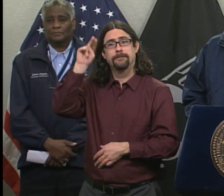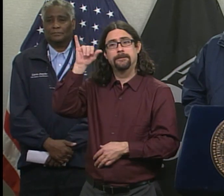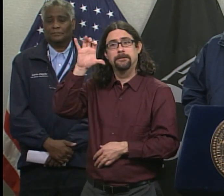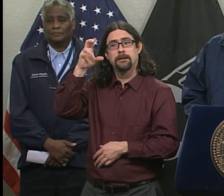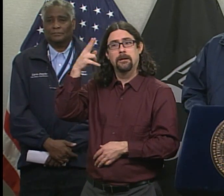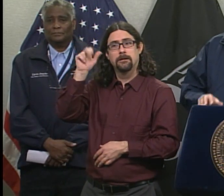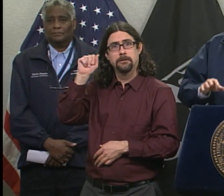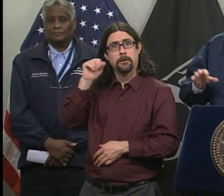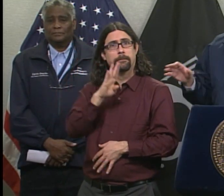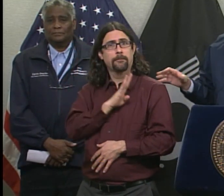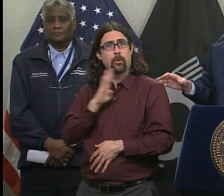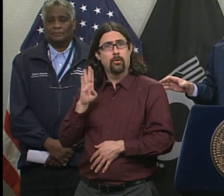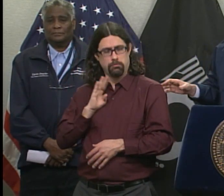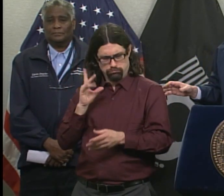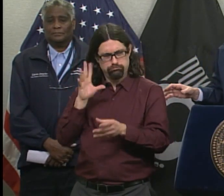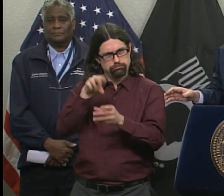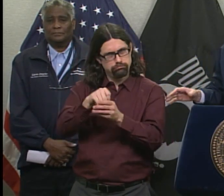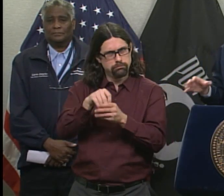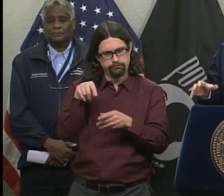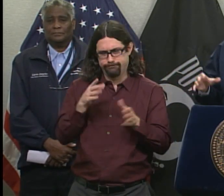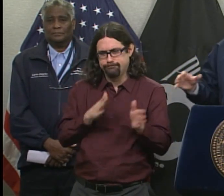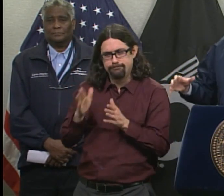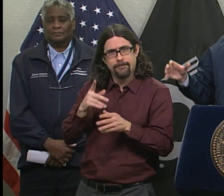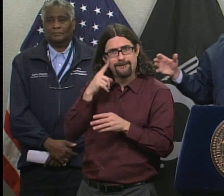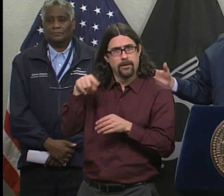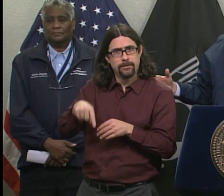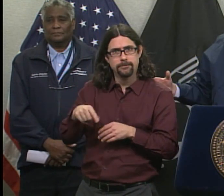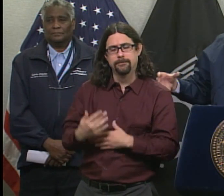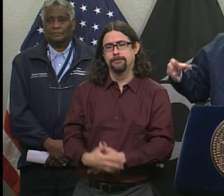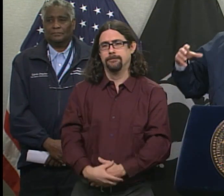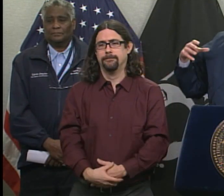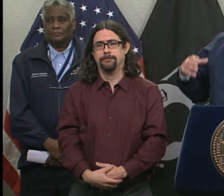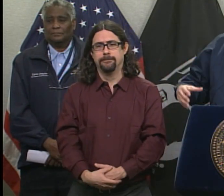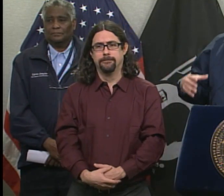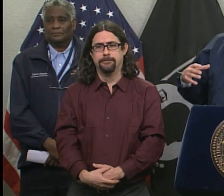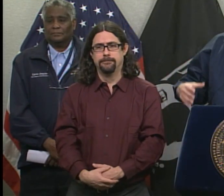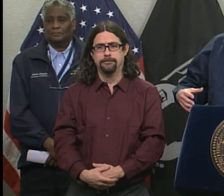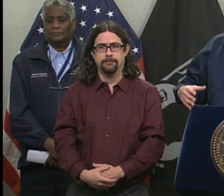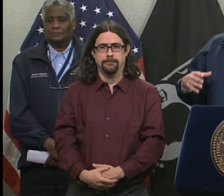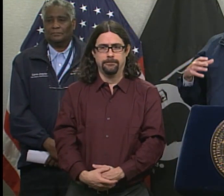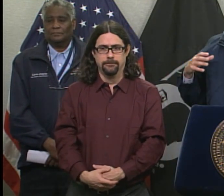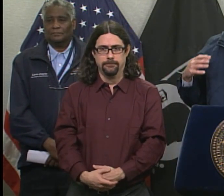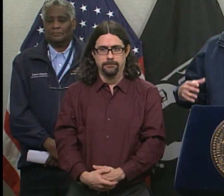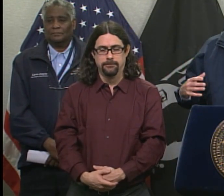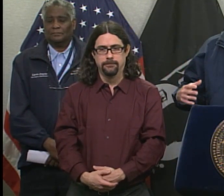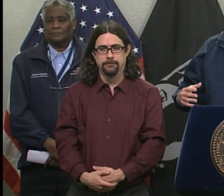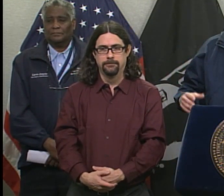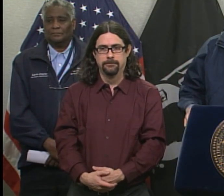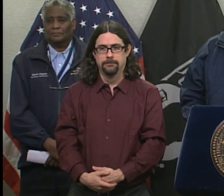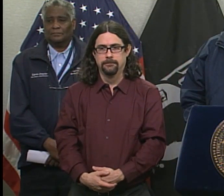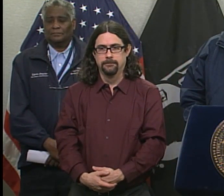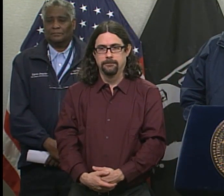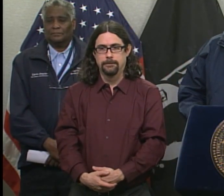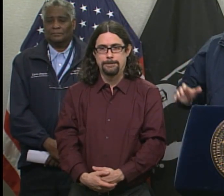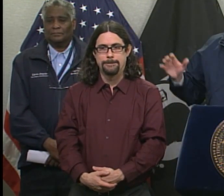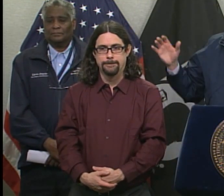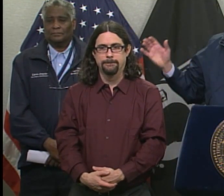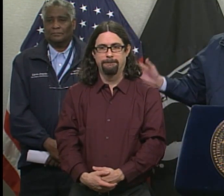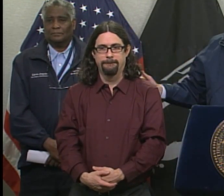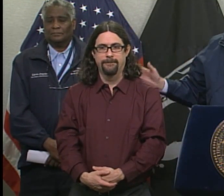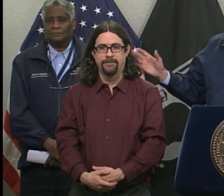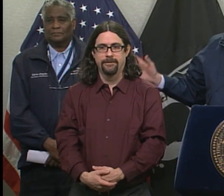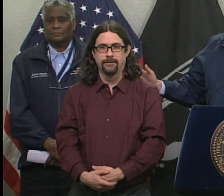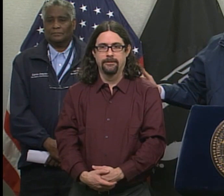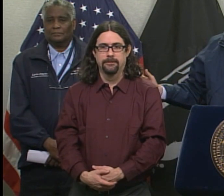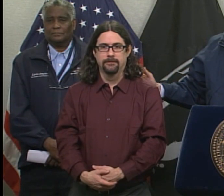down on that today. I think I would put it in the same category as any other area we have more work to do. Today is the day that we're going to really focus on clearing things up so people can be